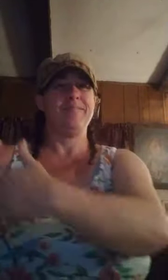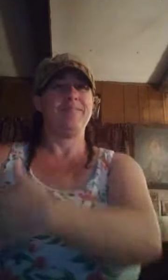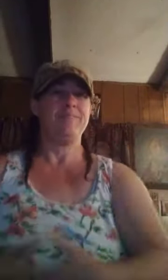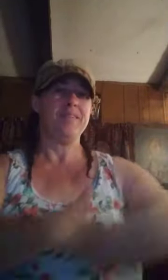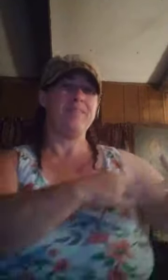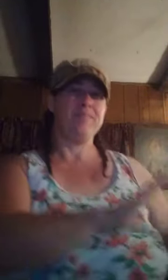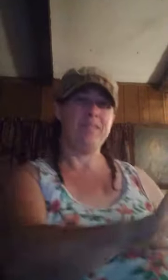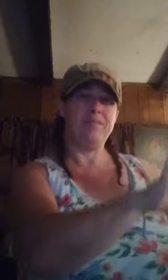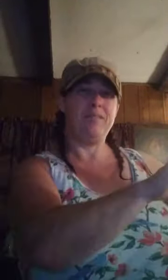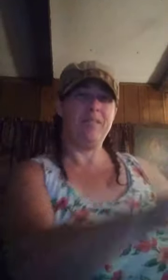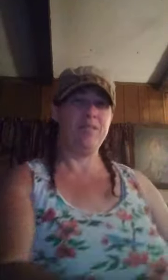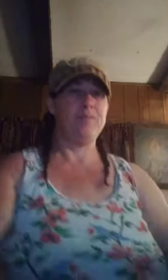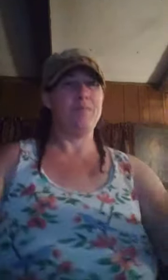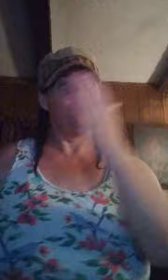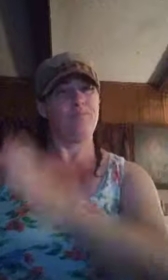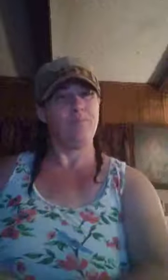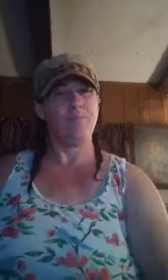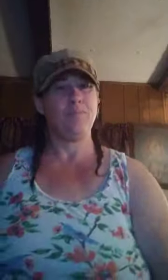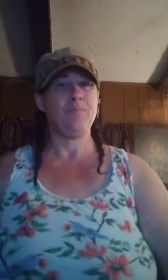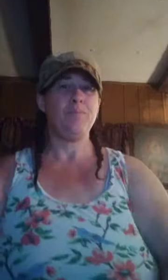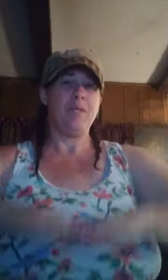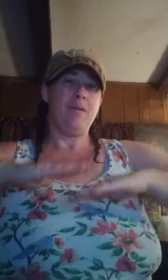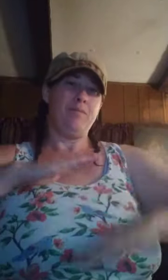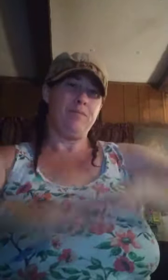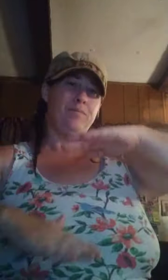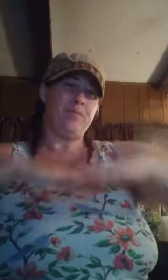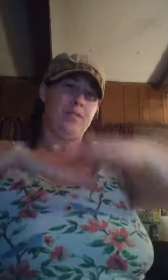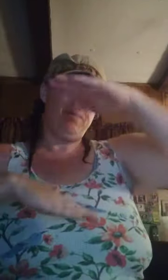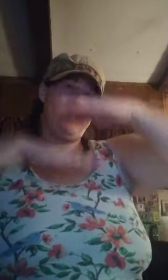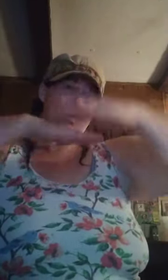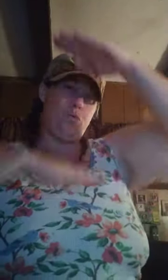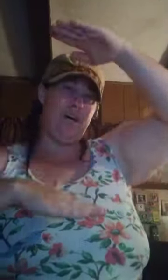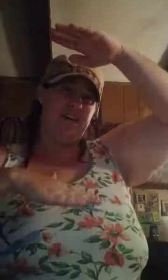I was a dam builder, across the river deep and wide,